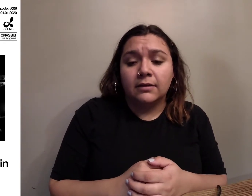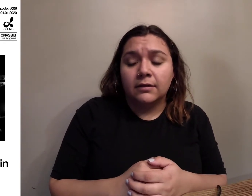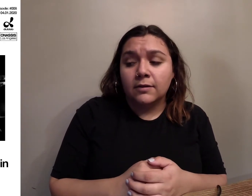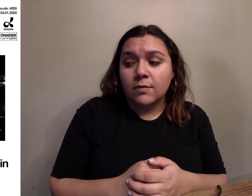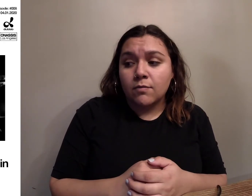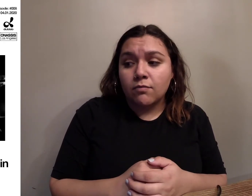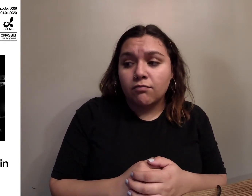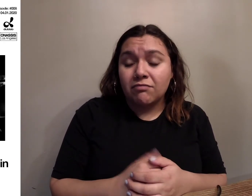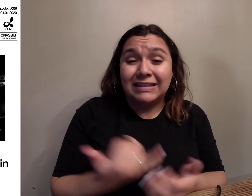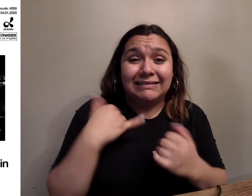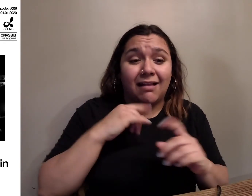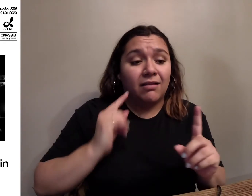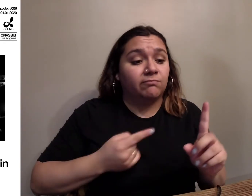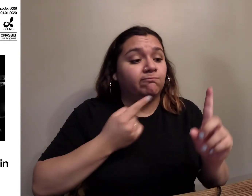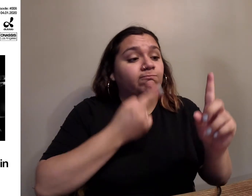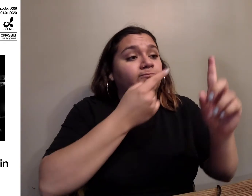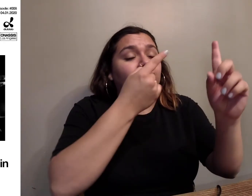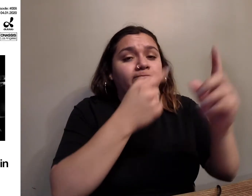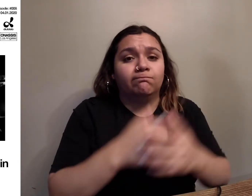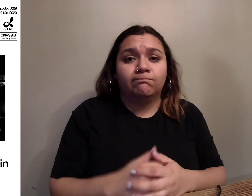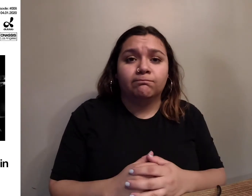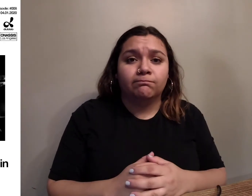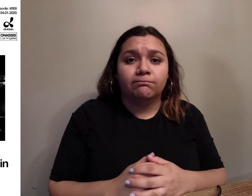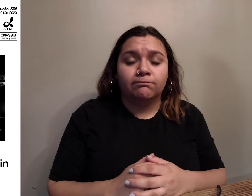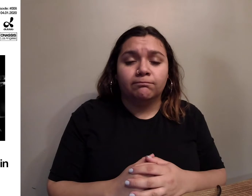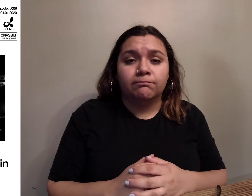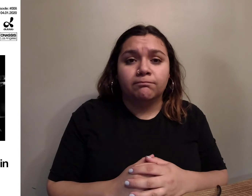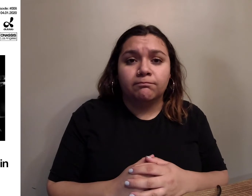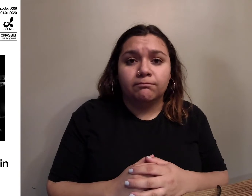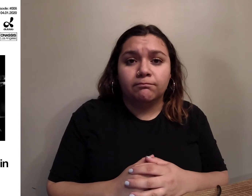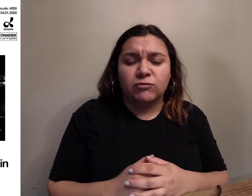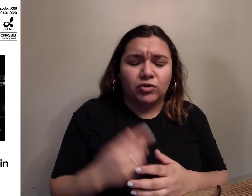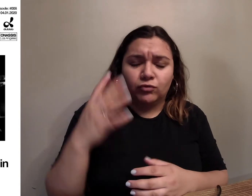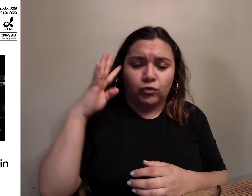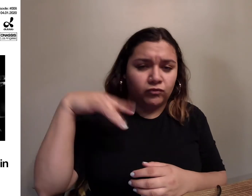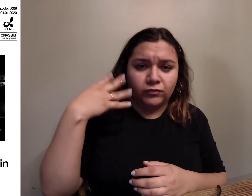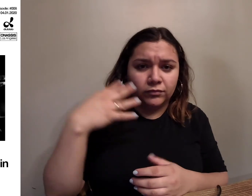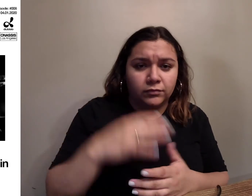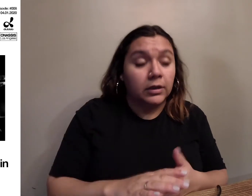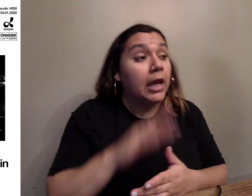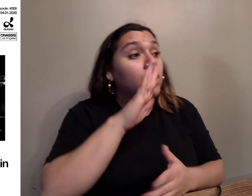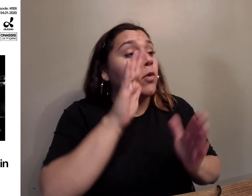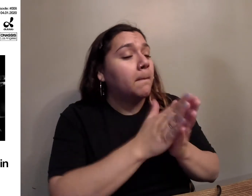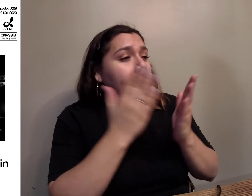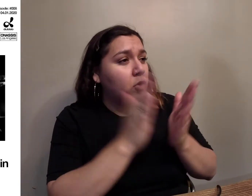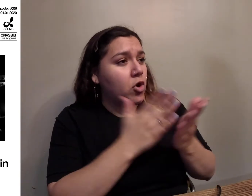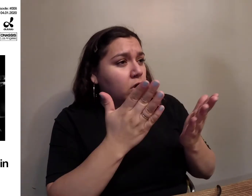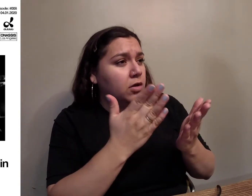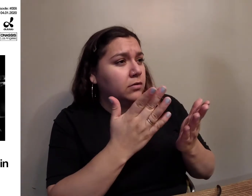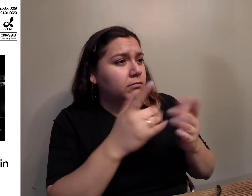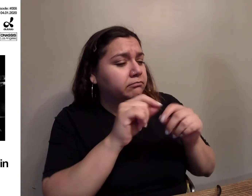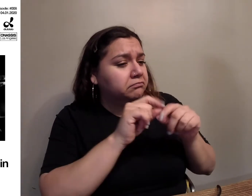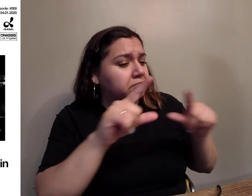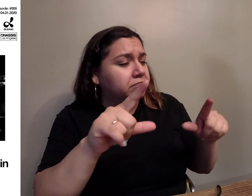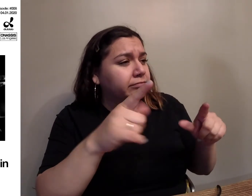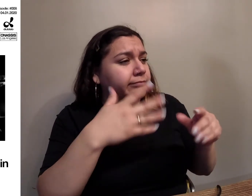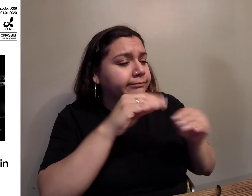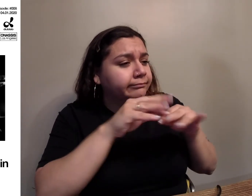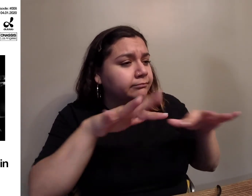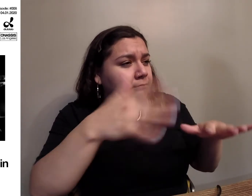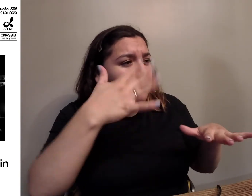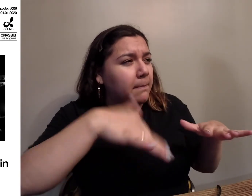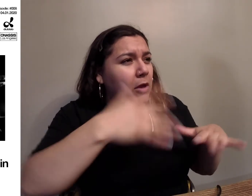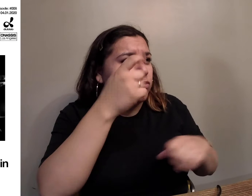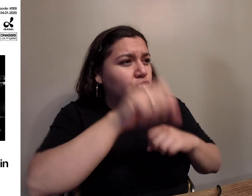It's still an aspiration. It's tremendously sad. In your book, which came out about a year ago, and I think